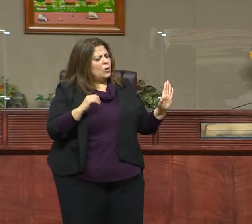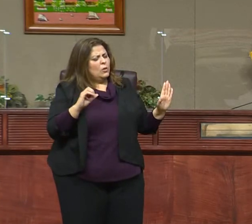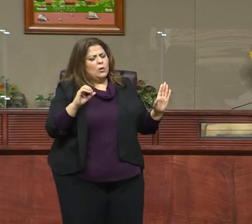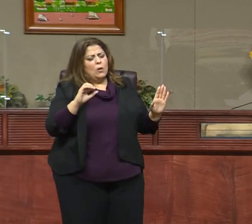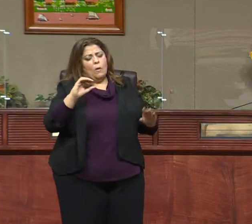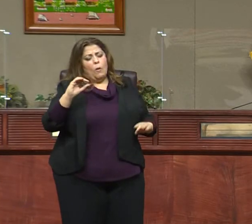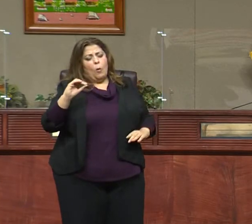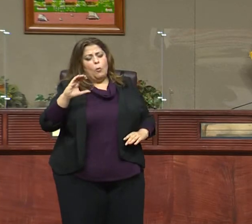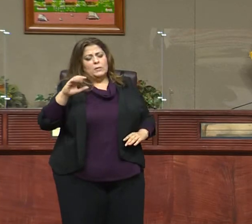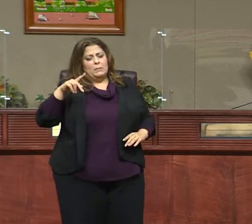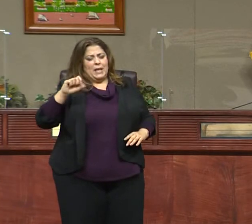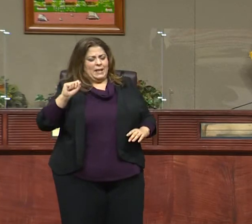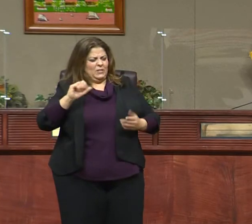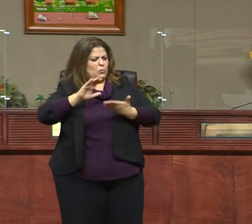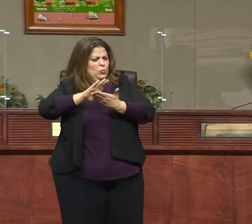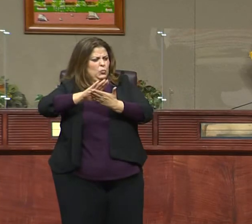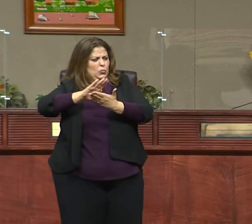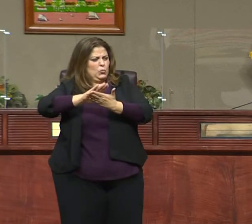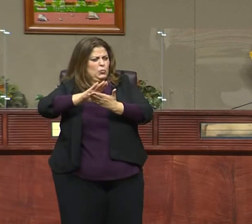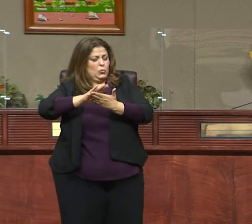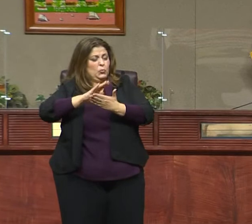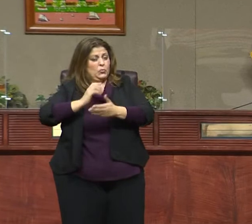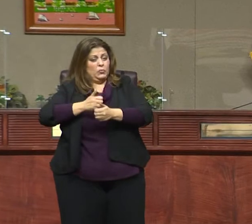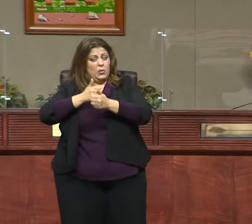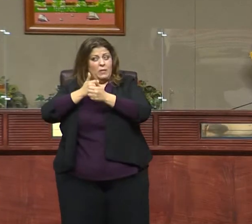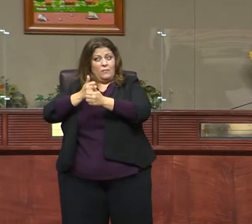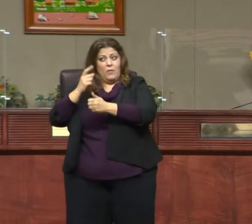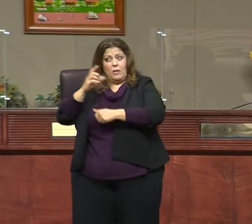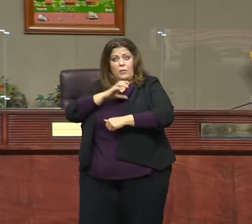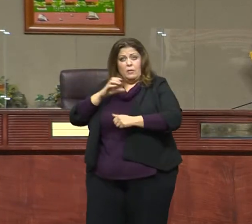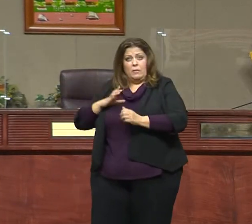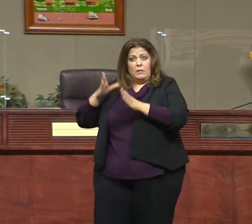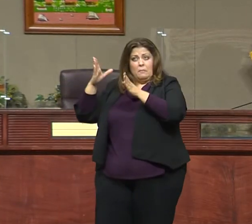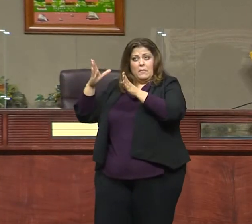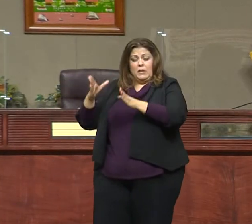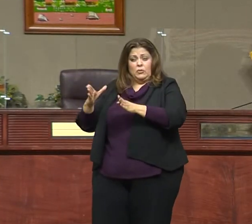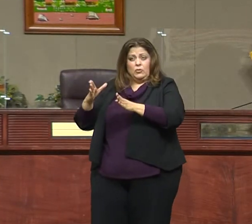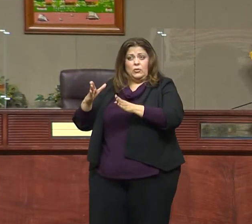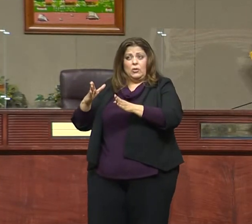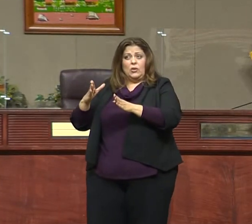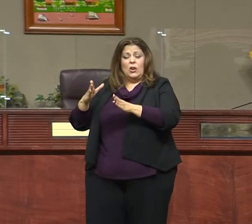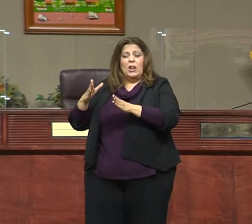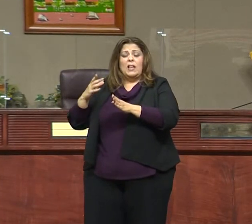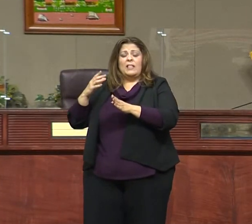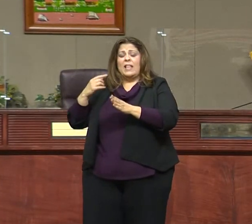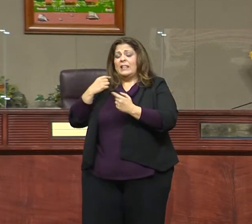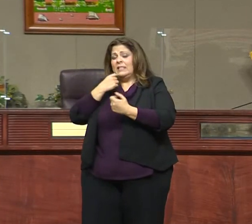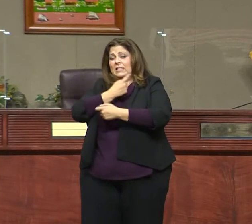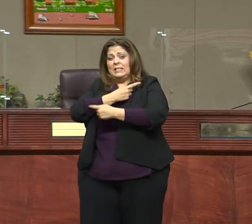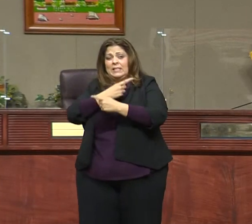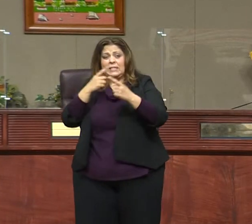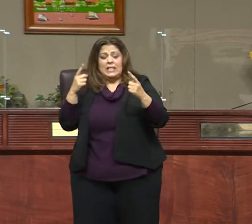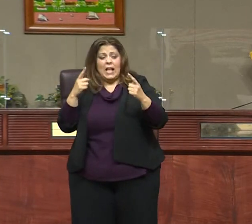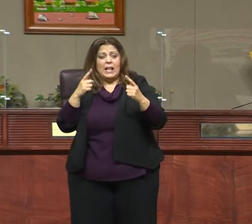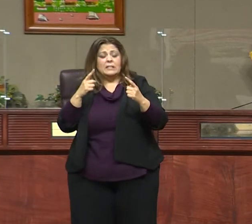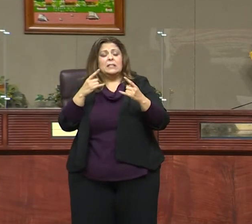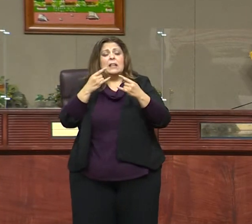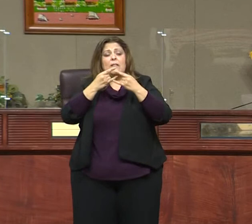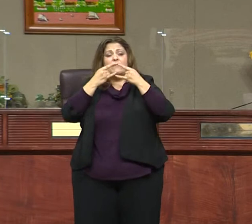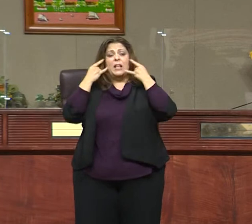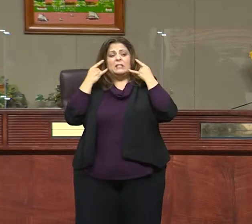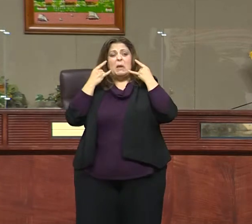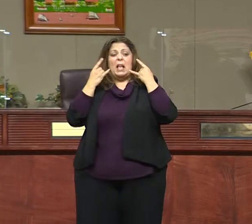OCPS planning to follow Commissioner Cochran's recommendation that districts make face masks voluntary? So we're